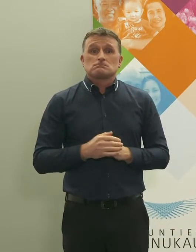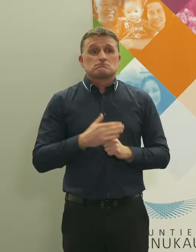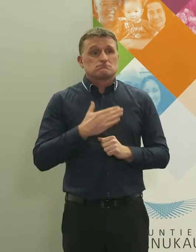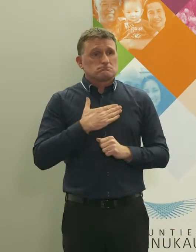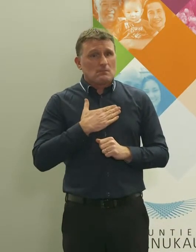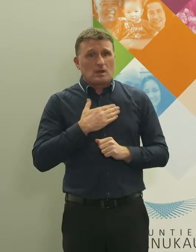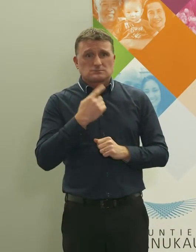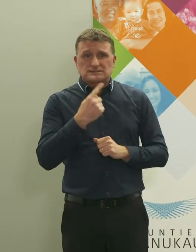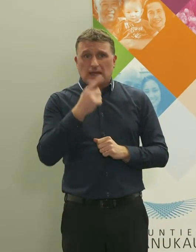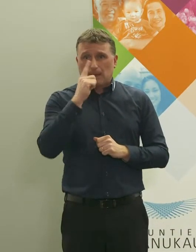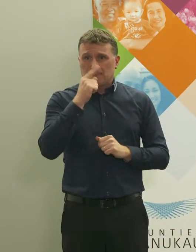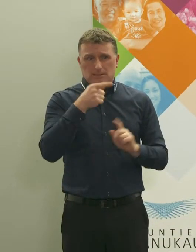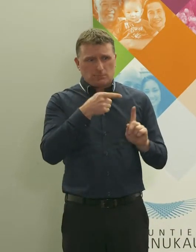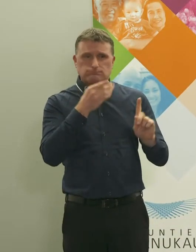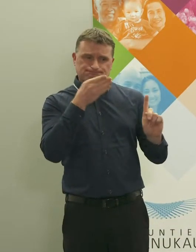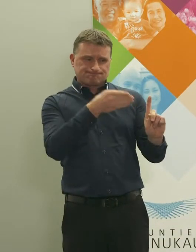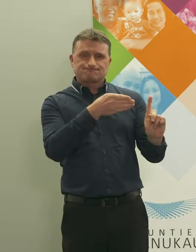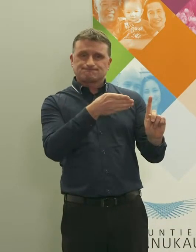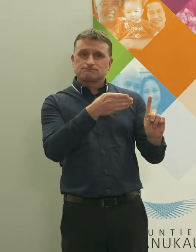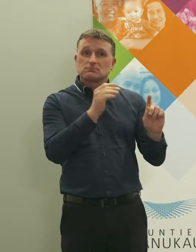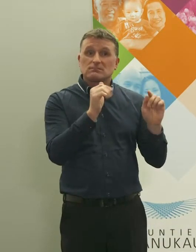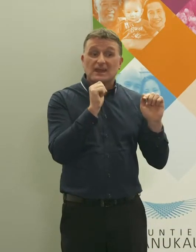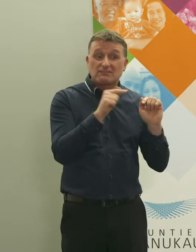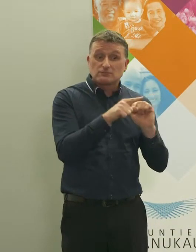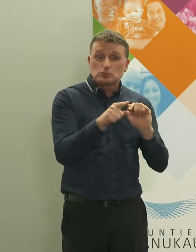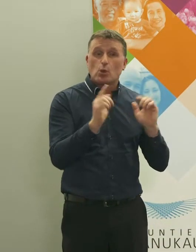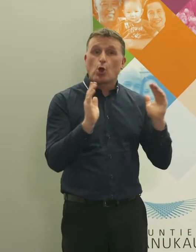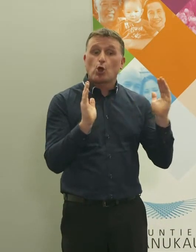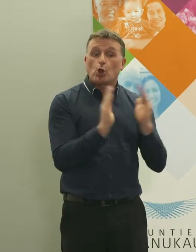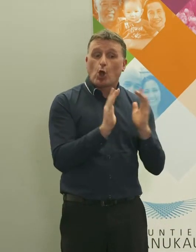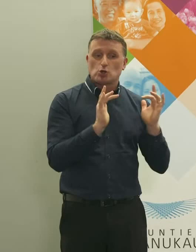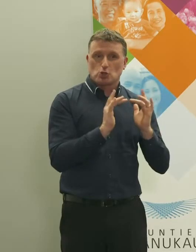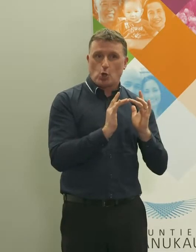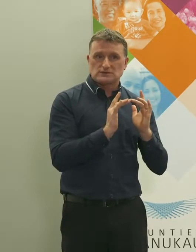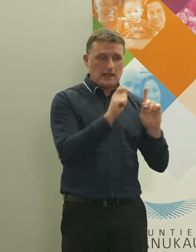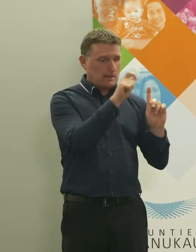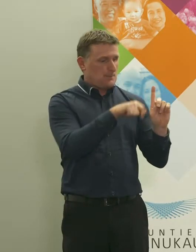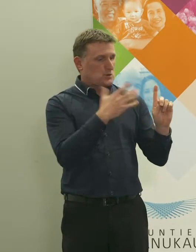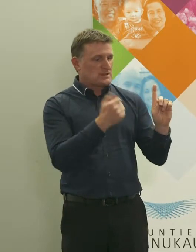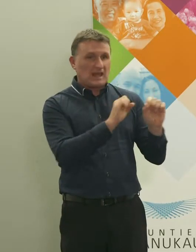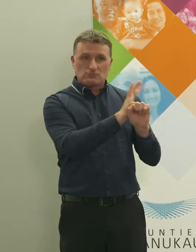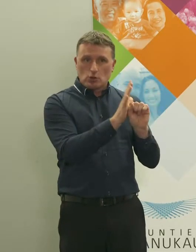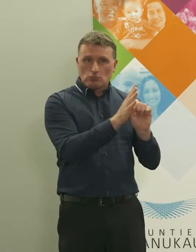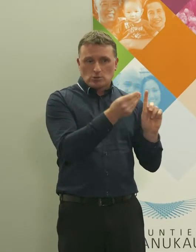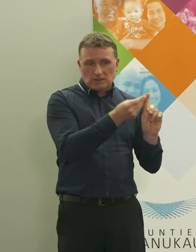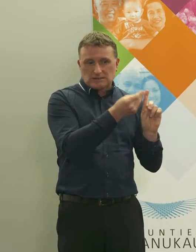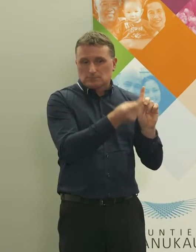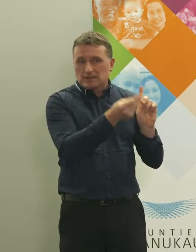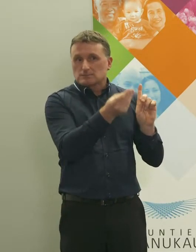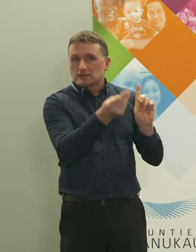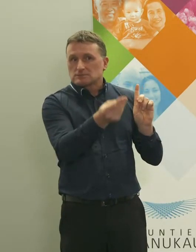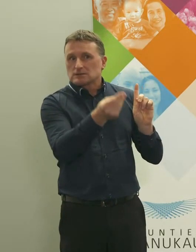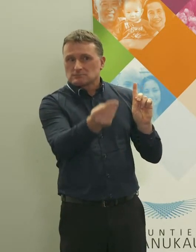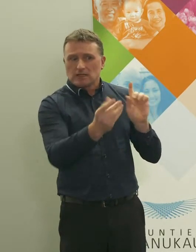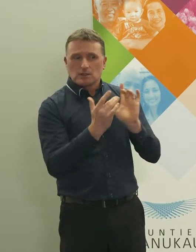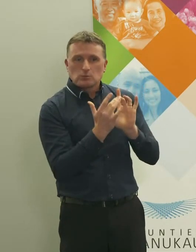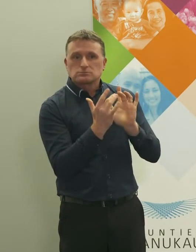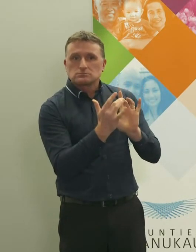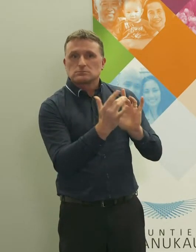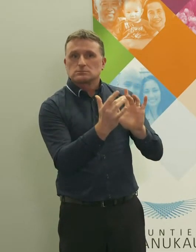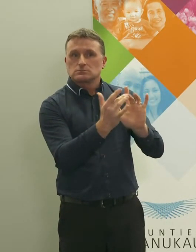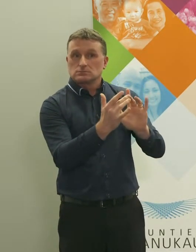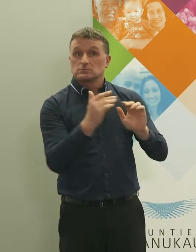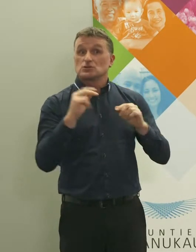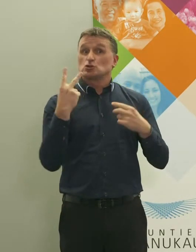are identified as close contacts of someone who has COVID-19, there are 2 key things that we need you